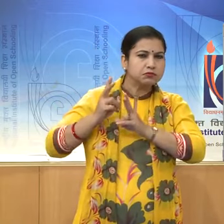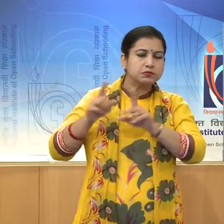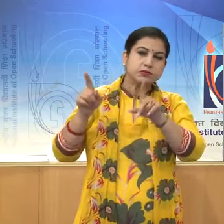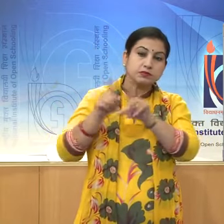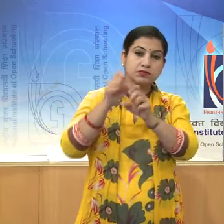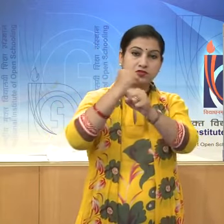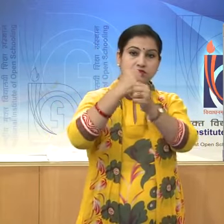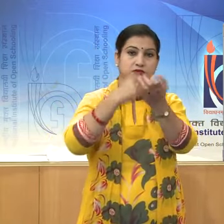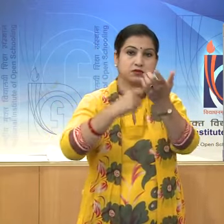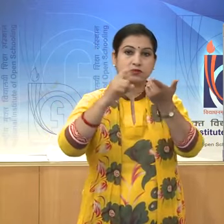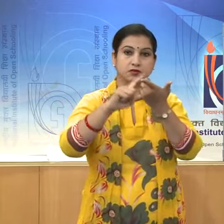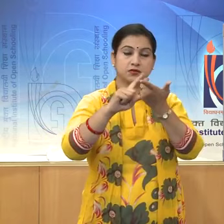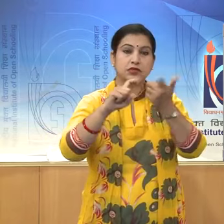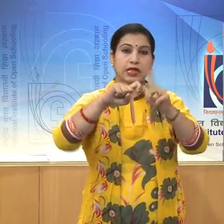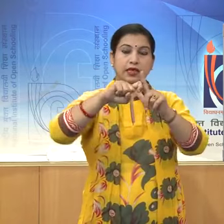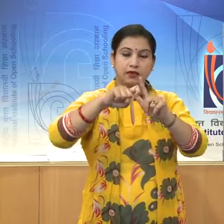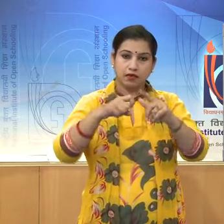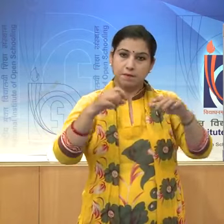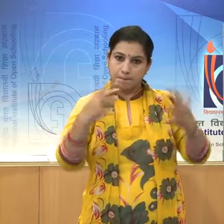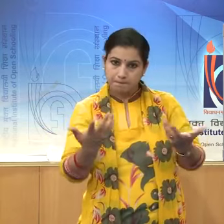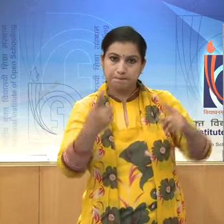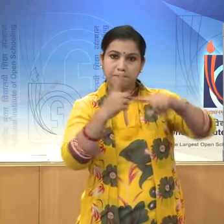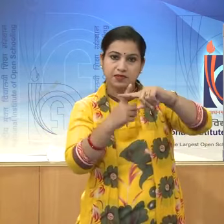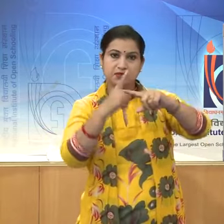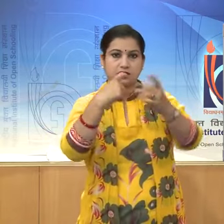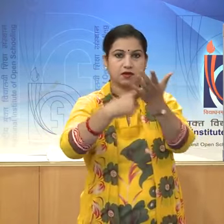of Greeks and Romans.